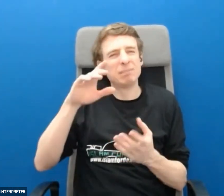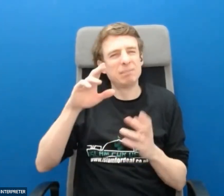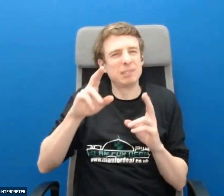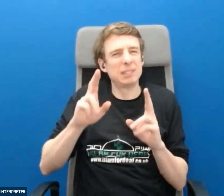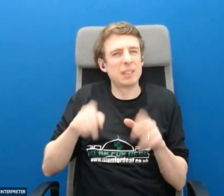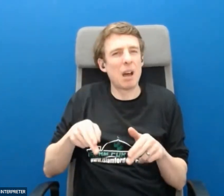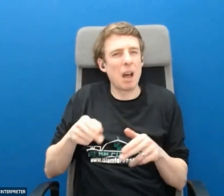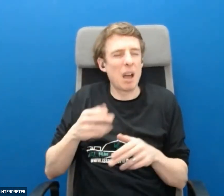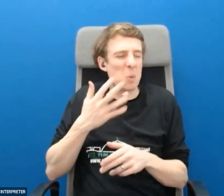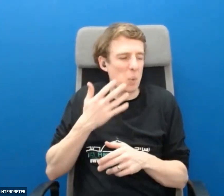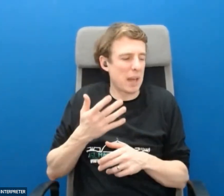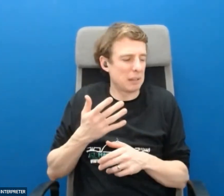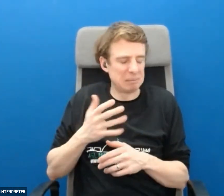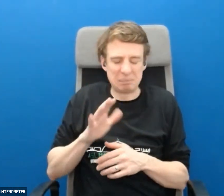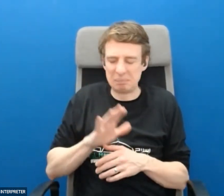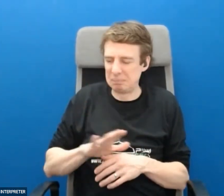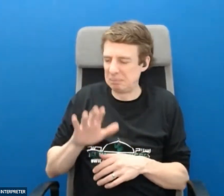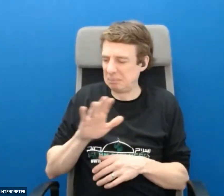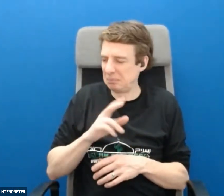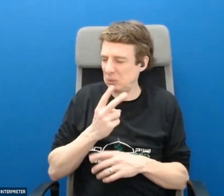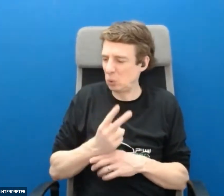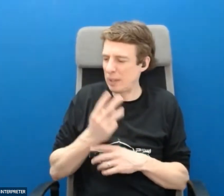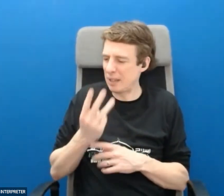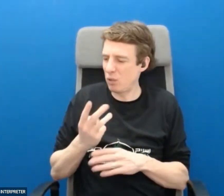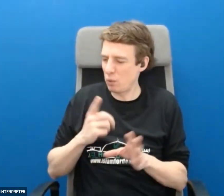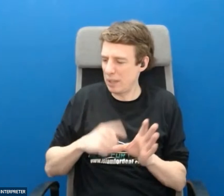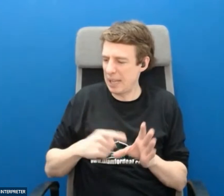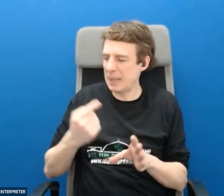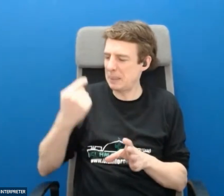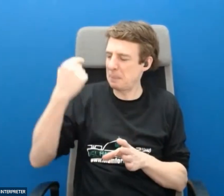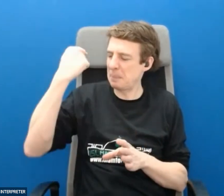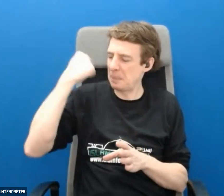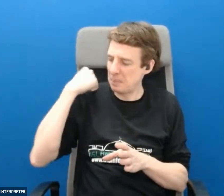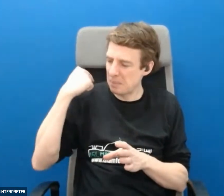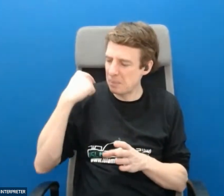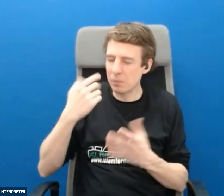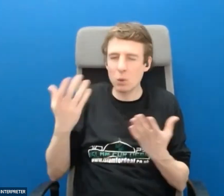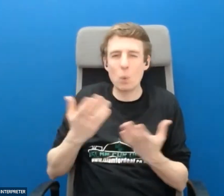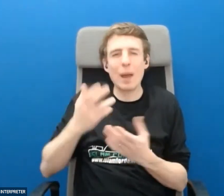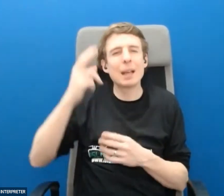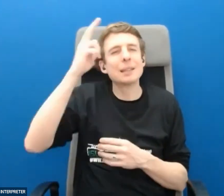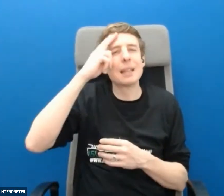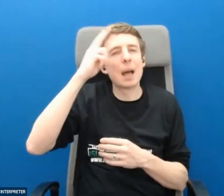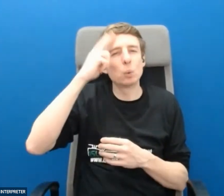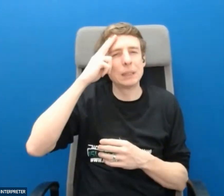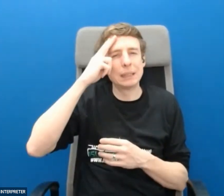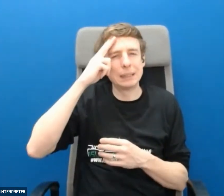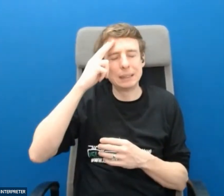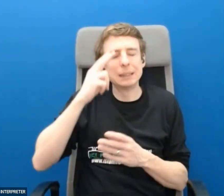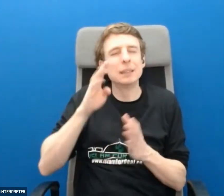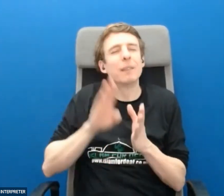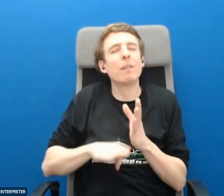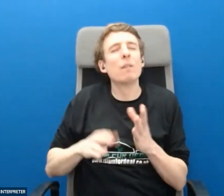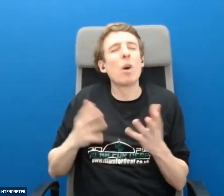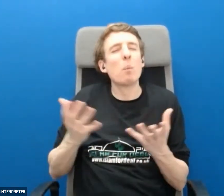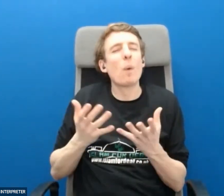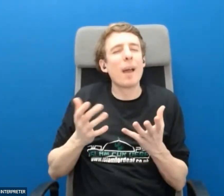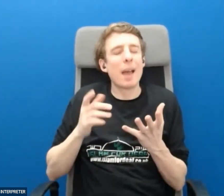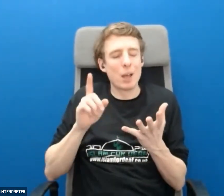ago over there in Saudi Arabia. He was from Unayzah,